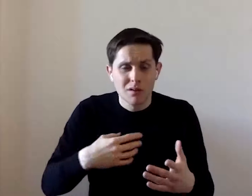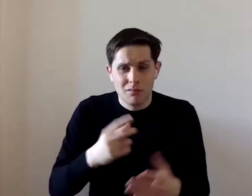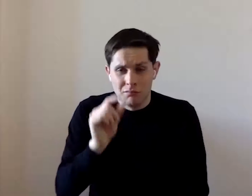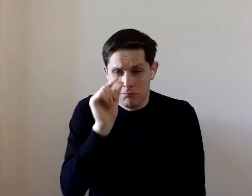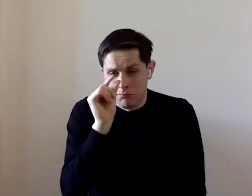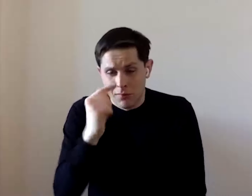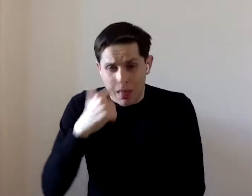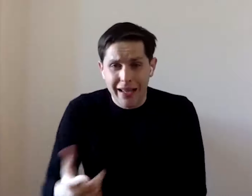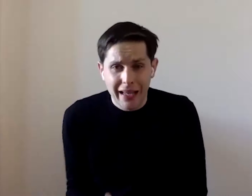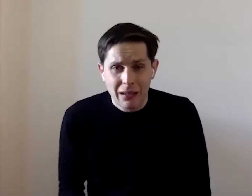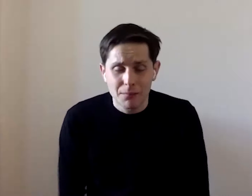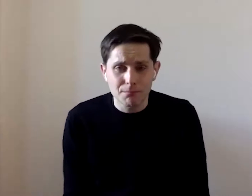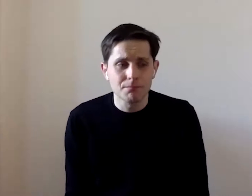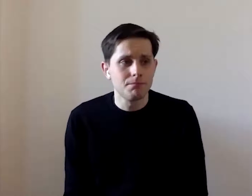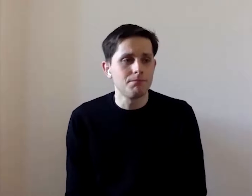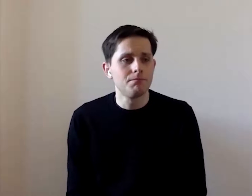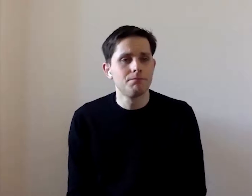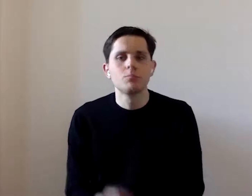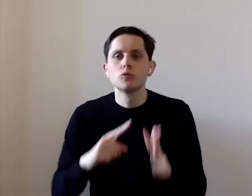know, it's like the whole, it feels like you feel like the whole thing could have just not happened.